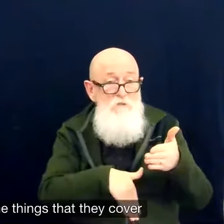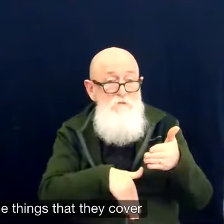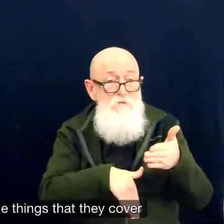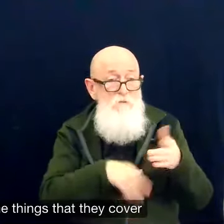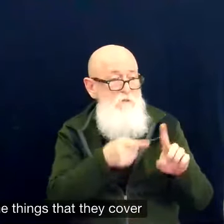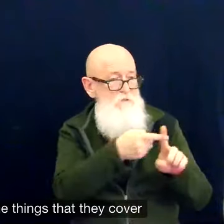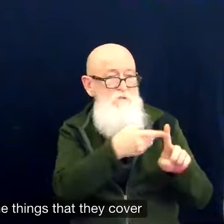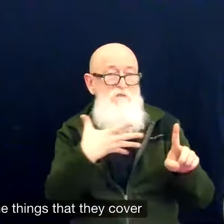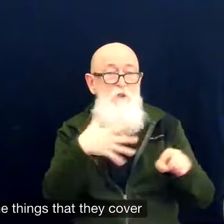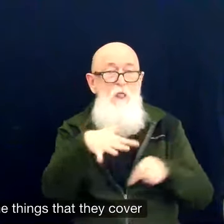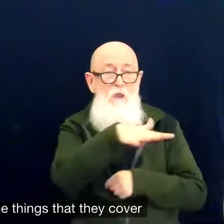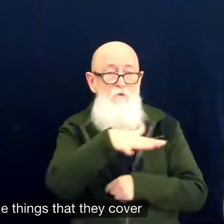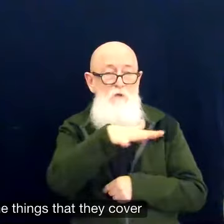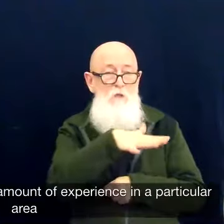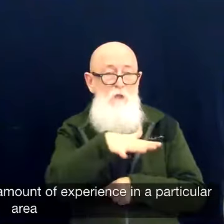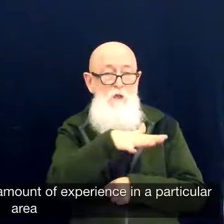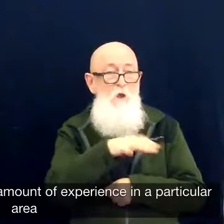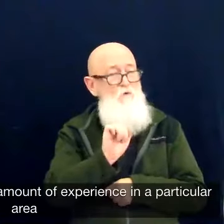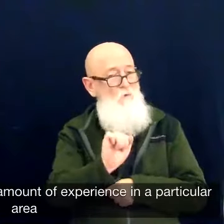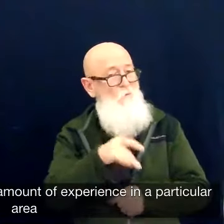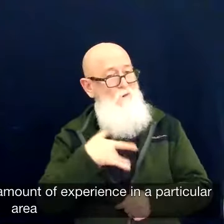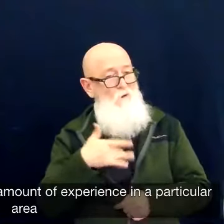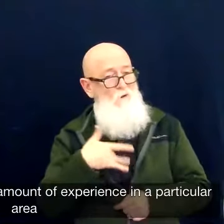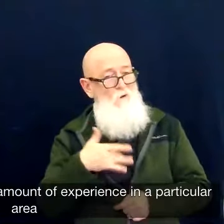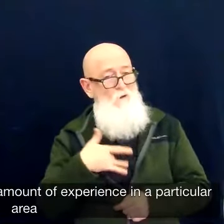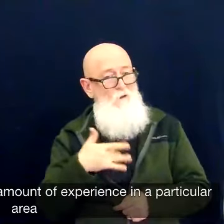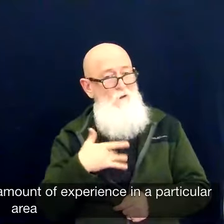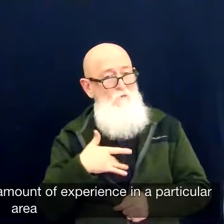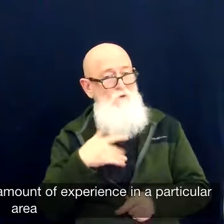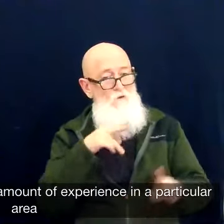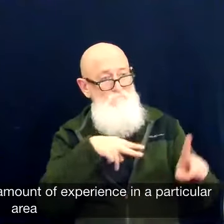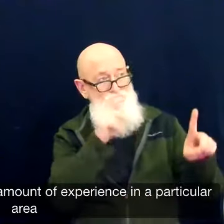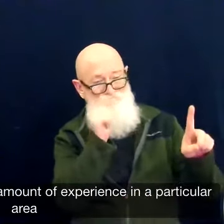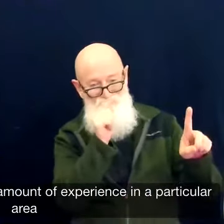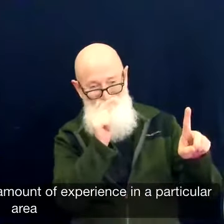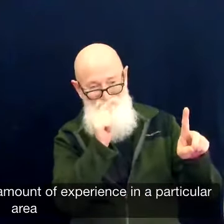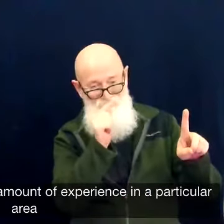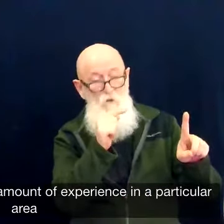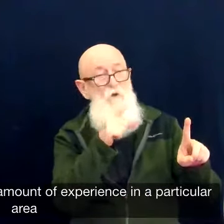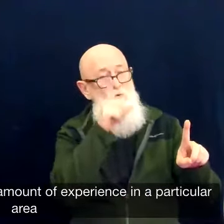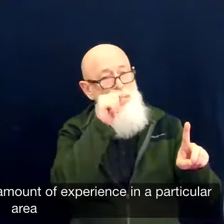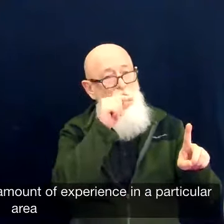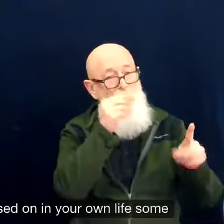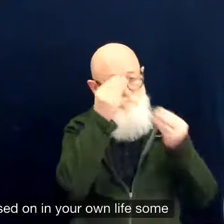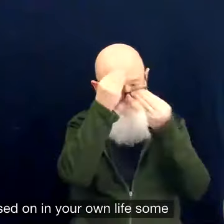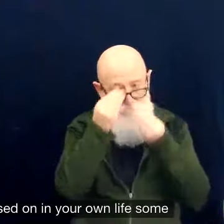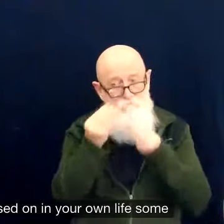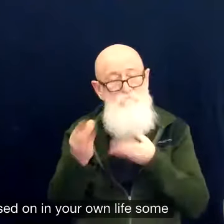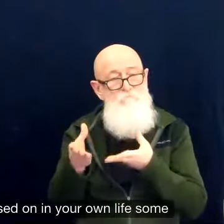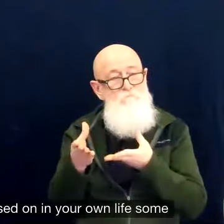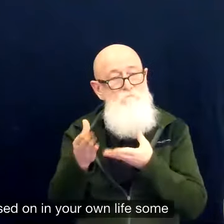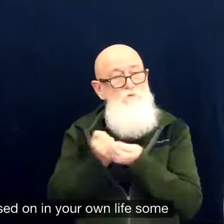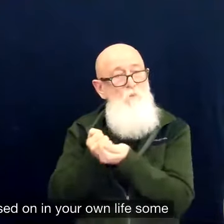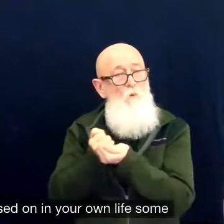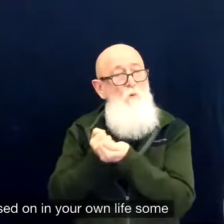particular area that you have focused on in your own life? This is for a mentor, that you're willing to share.